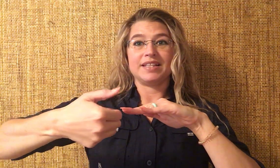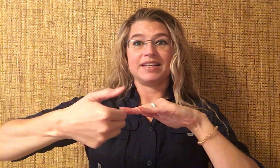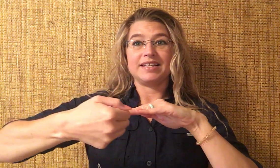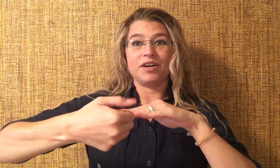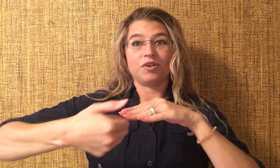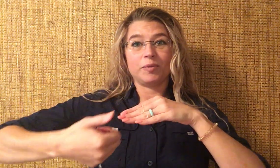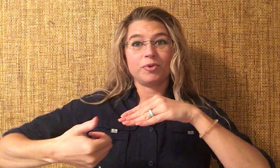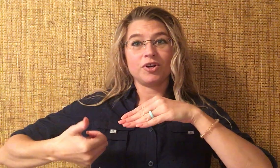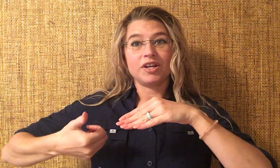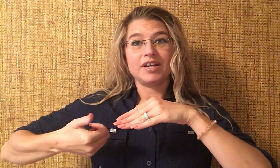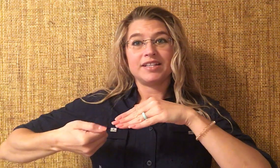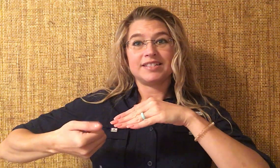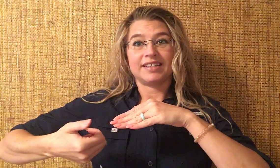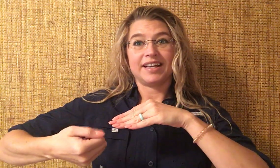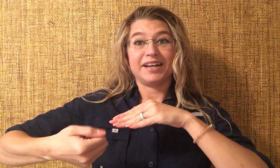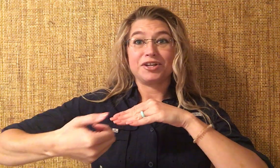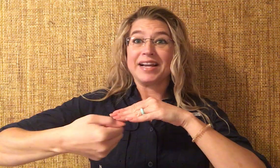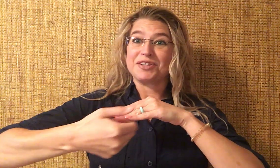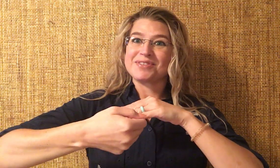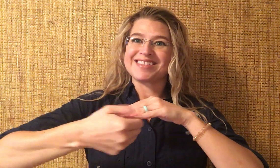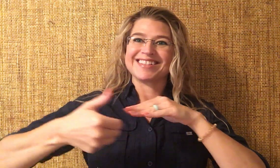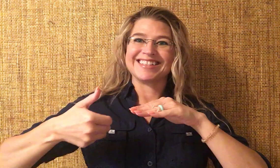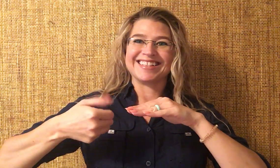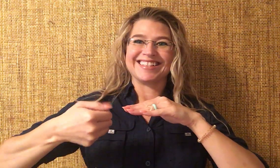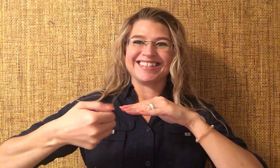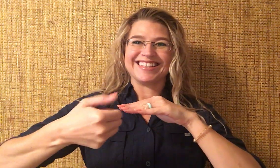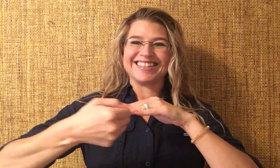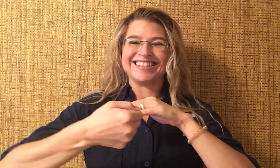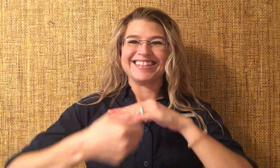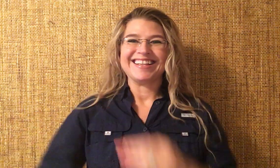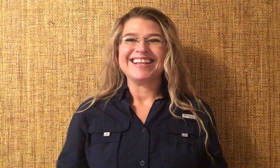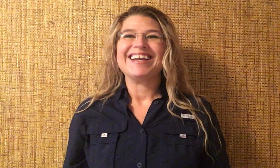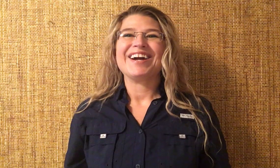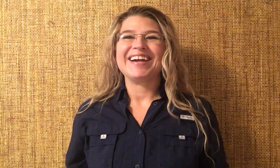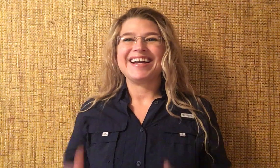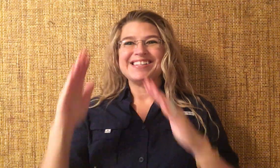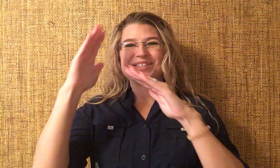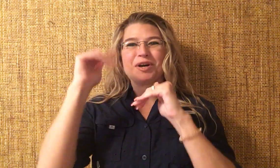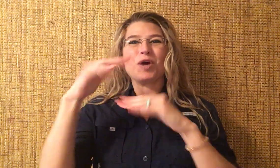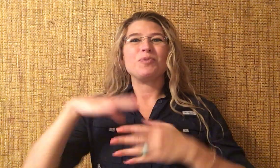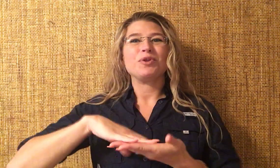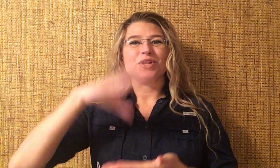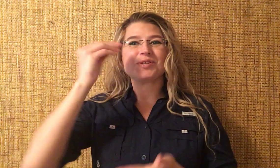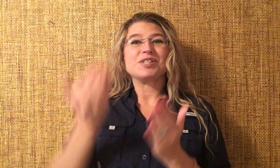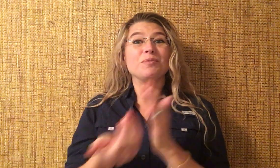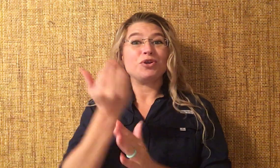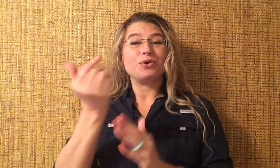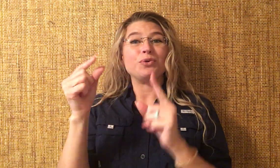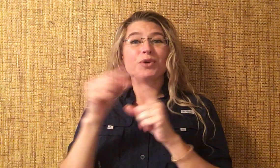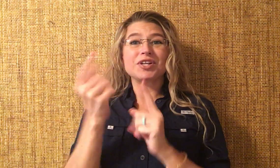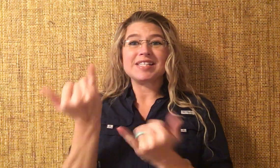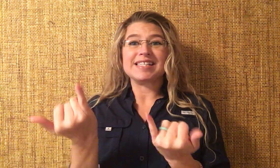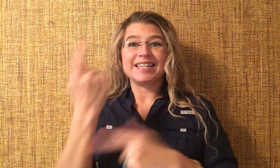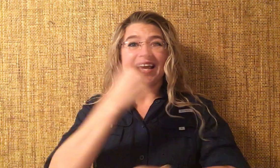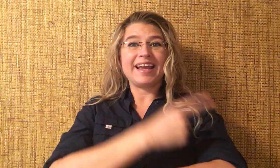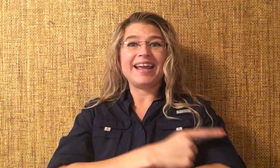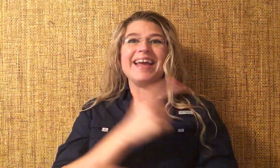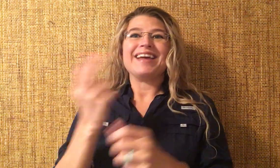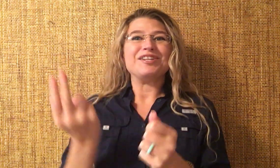the nail clipper to cut your nails. Alright guys, so I hope you learned some new words today and